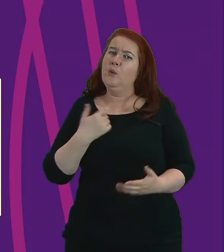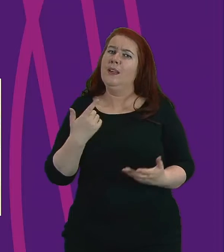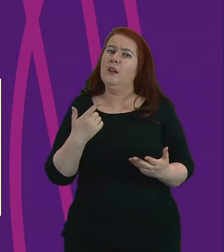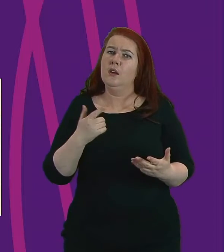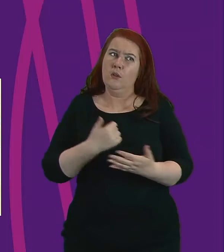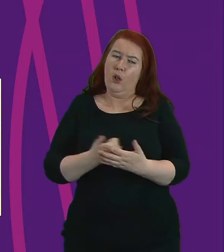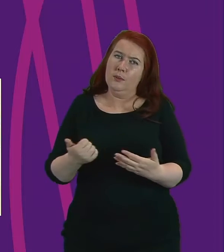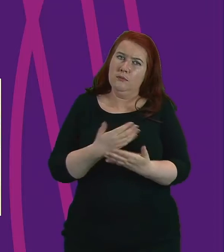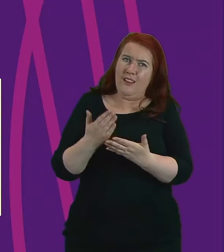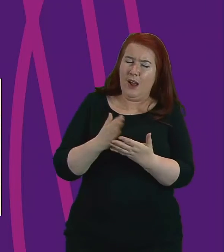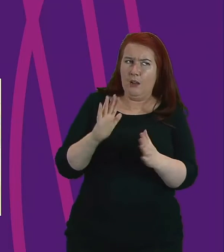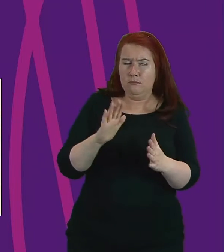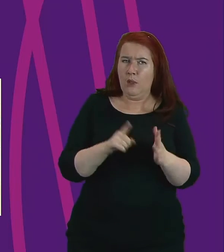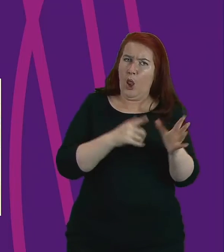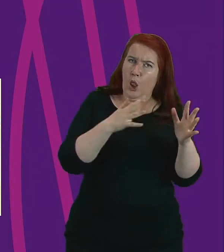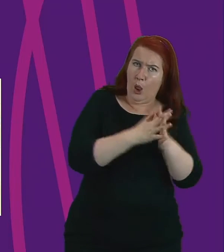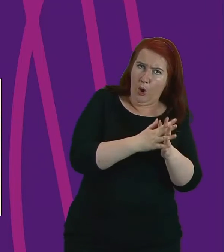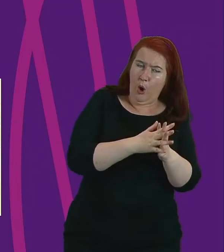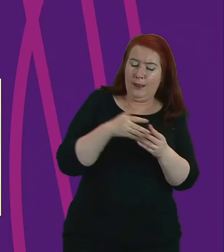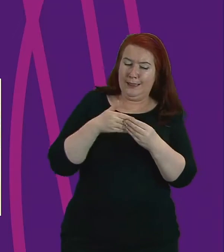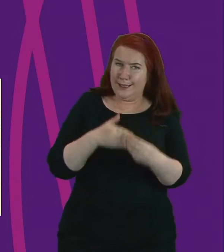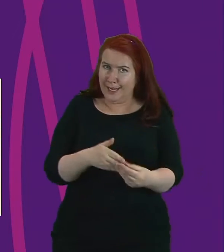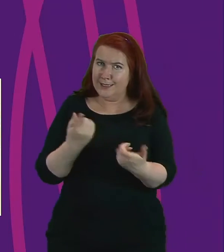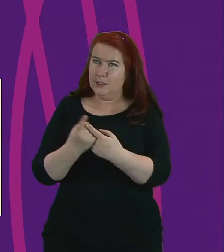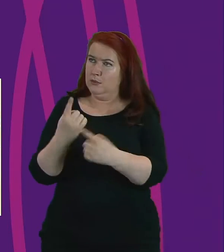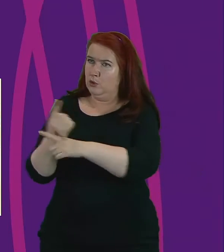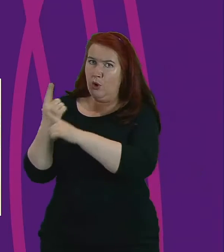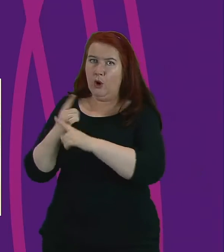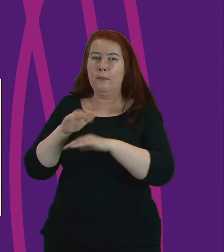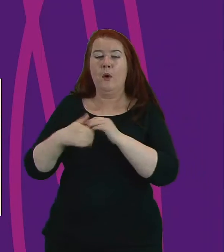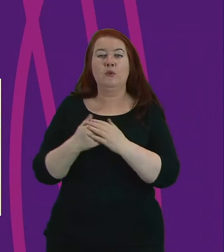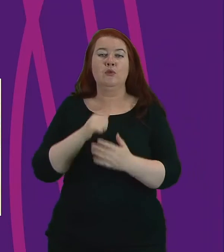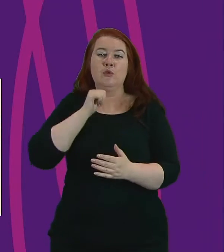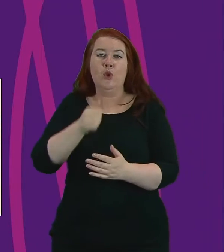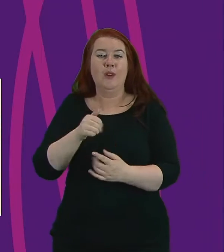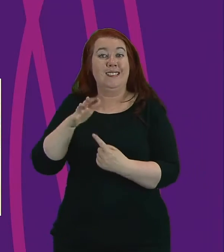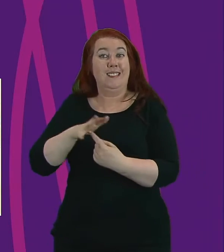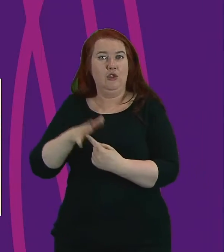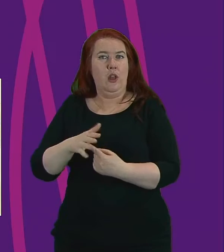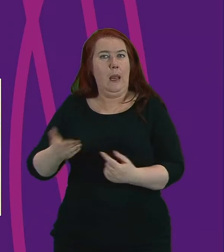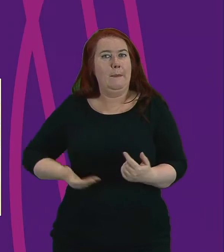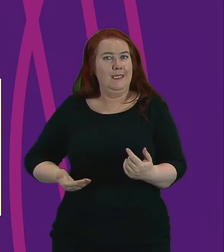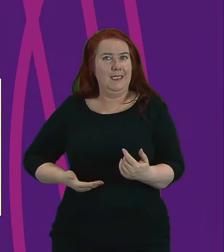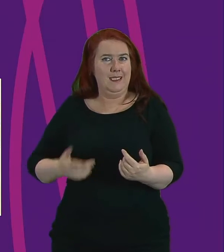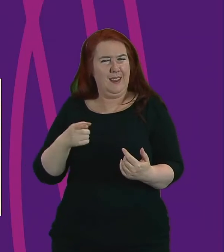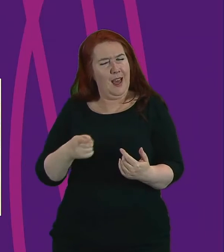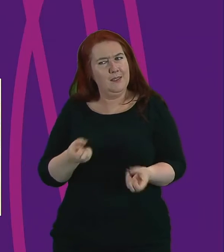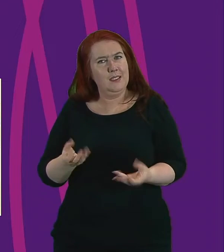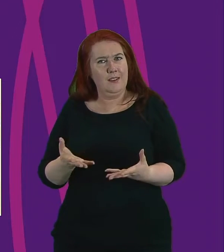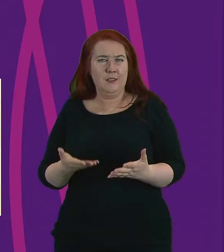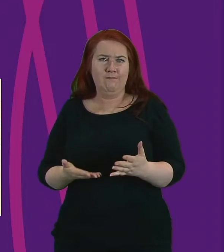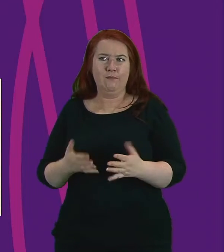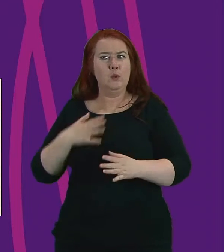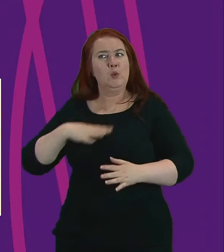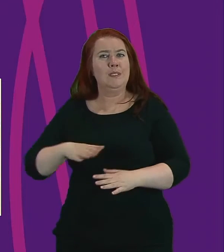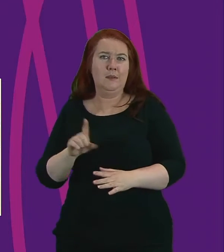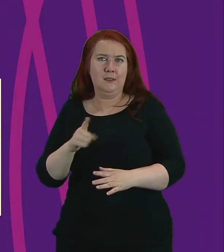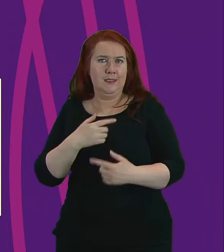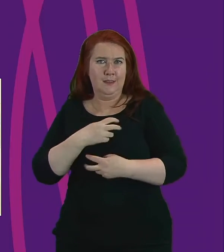between the law, the guidance and the rhetoric on non-essential businesses causing unnecessary tension in the